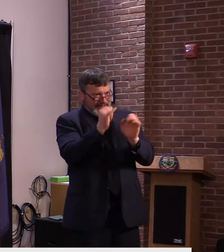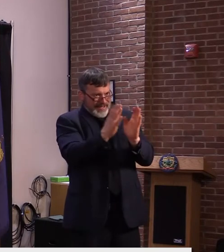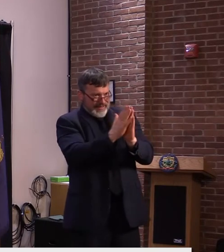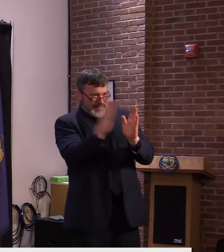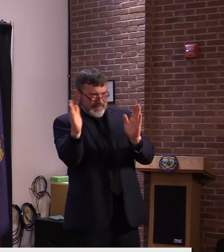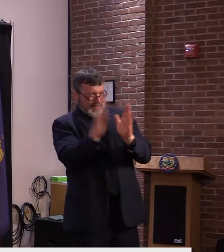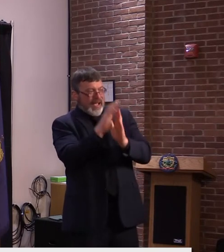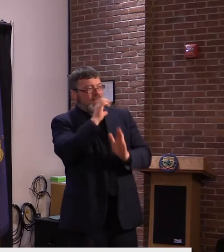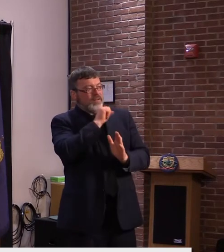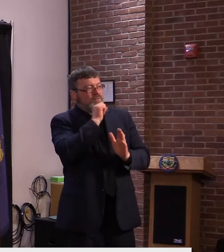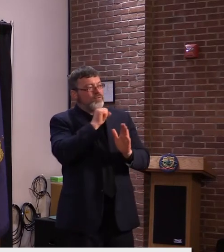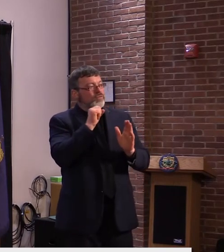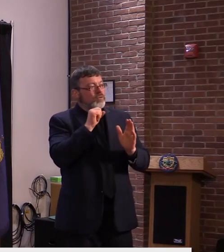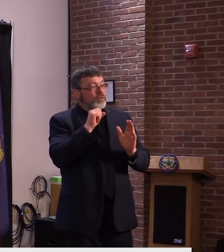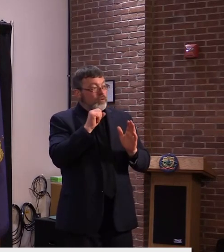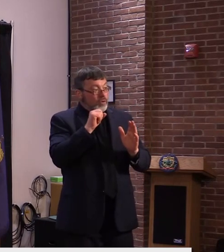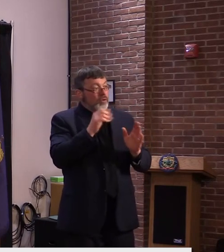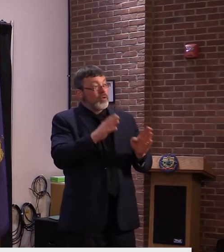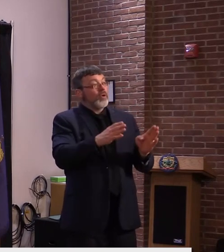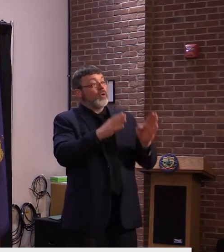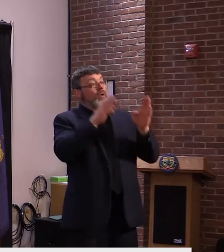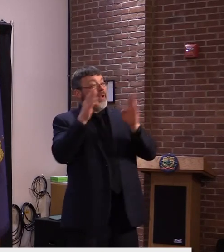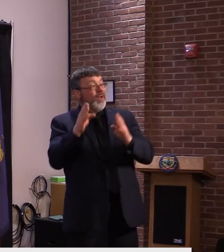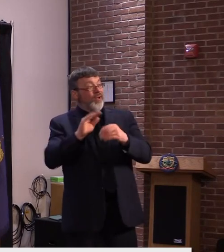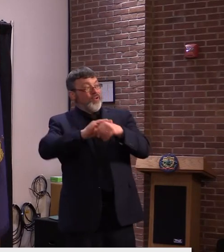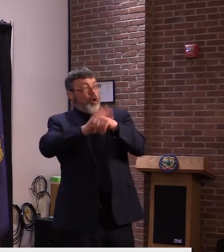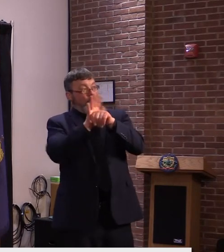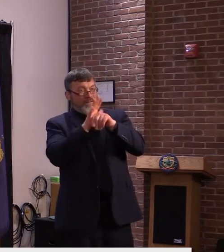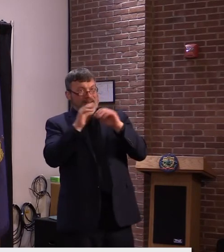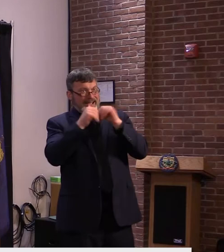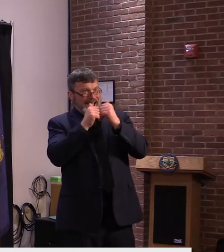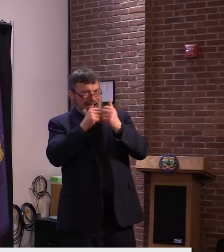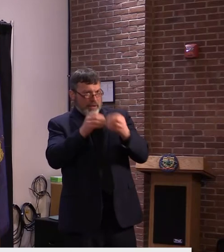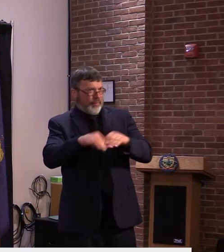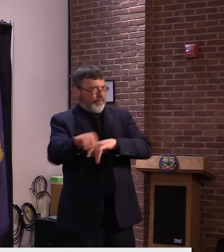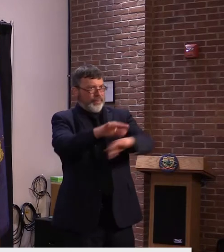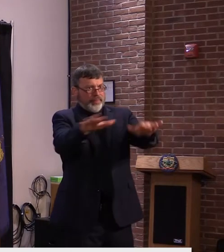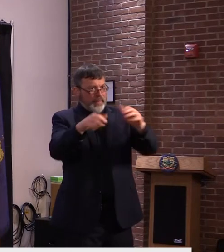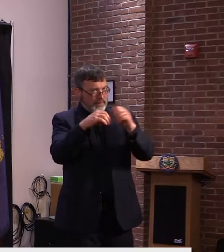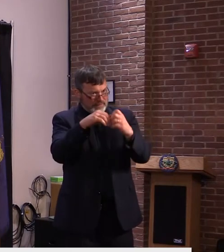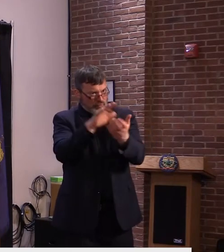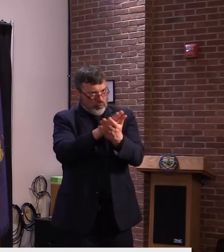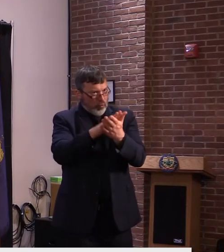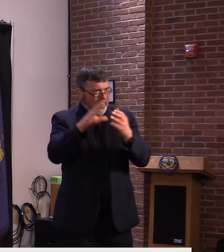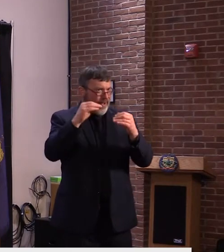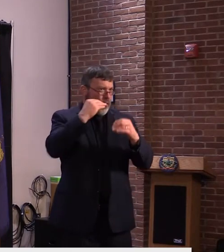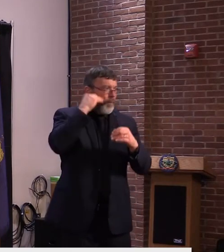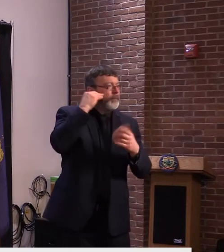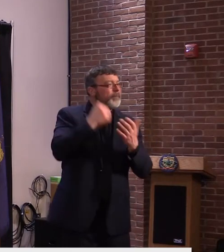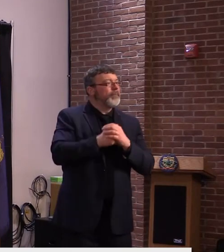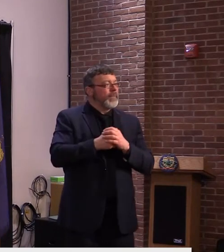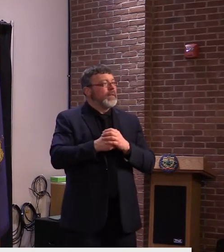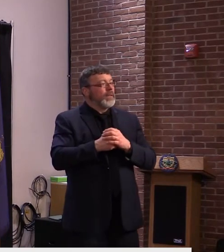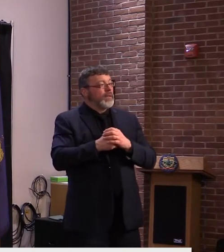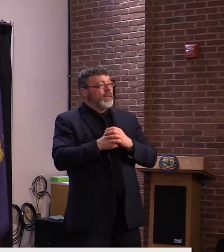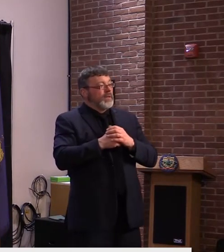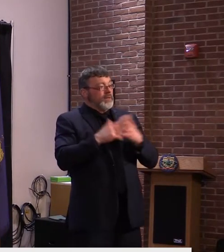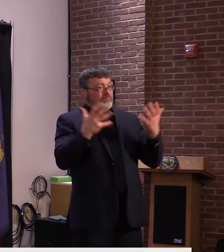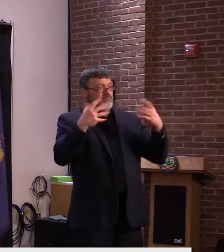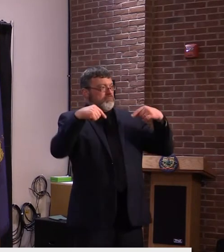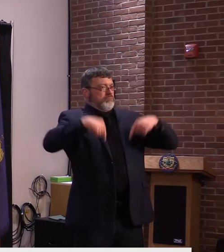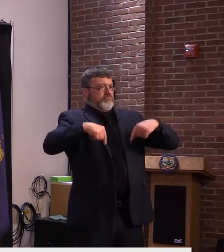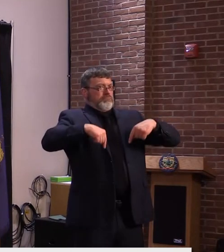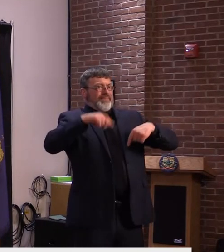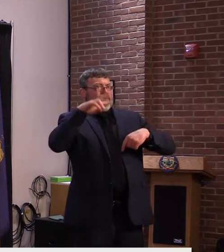disease functions in that age population. Some of it has to do with Vermont specific data